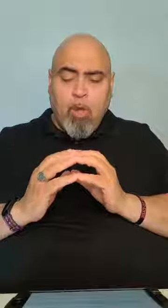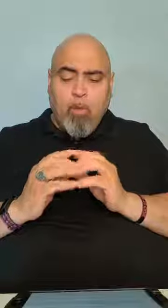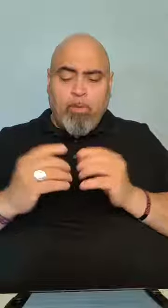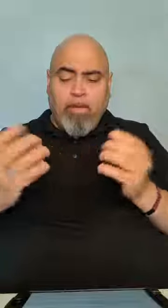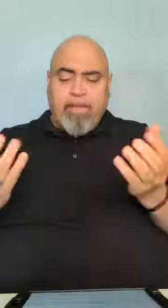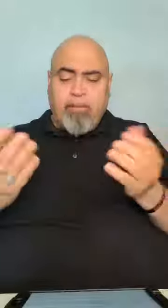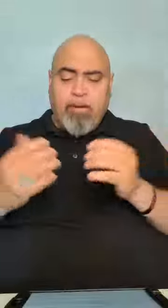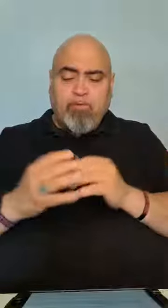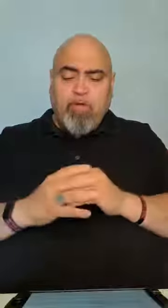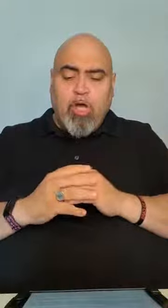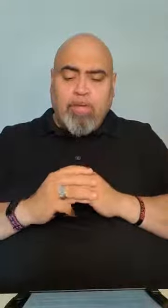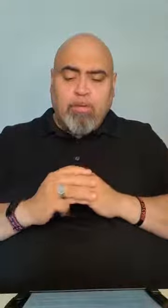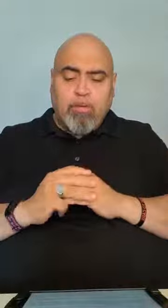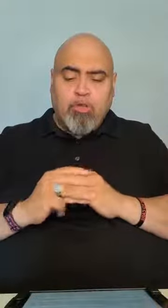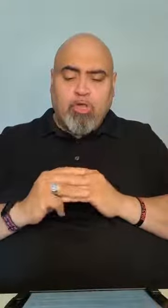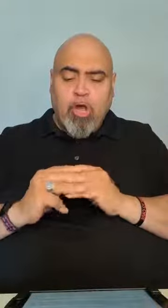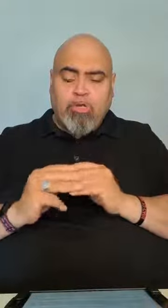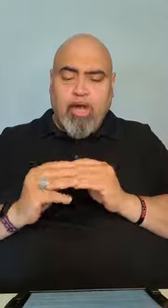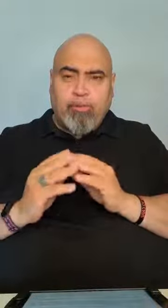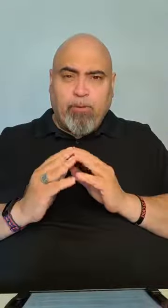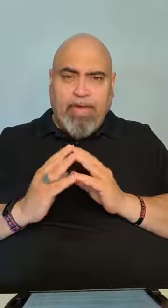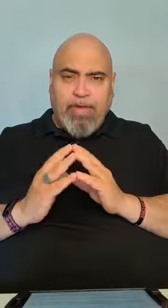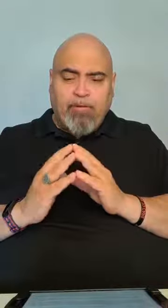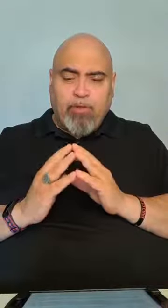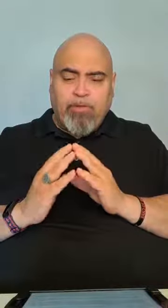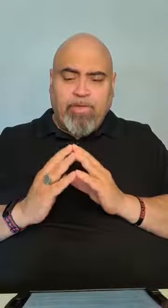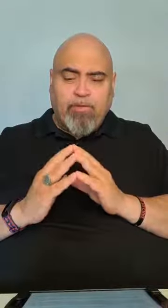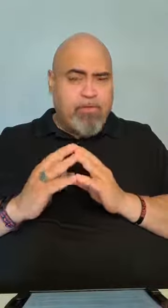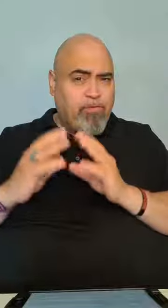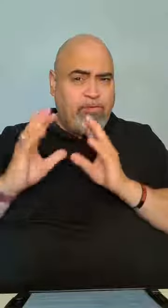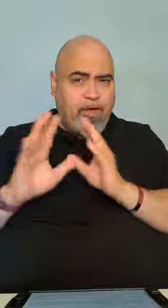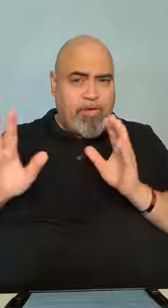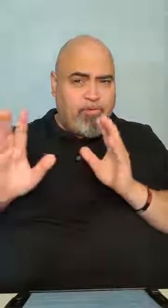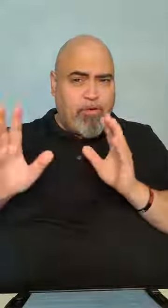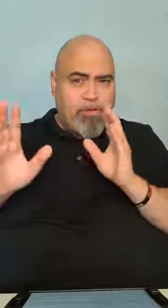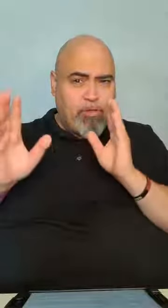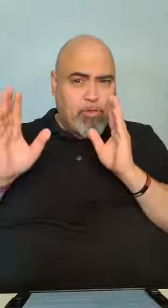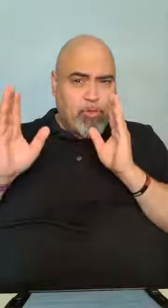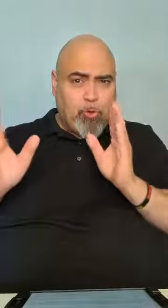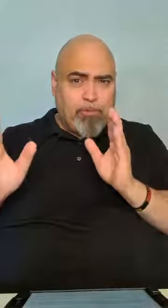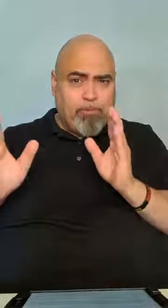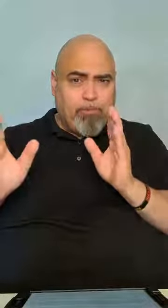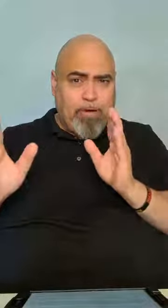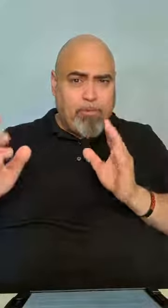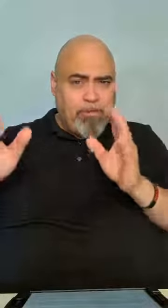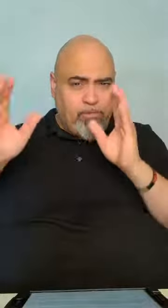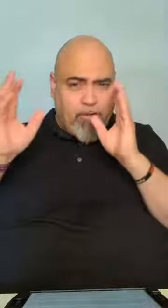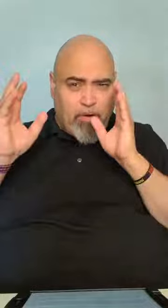When we look at the book of John, John chapter 8, verse 7, it's very, very short, right? But it's very